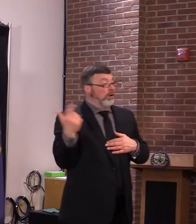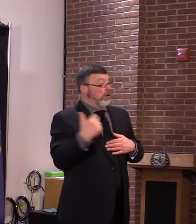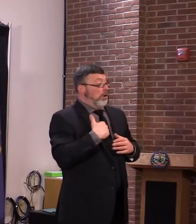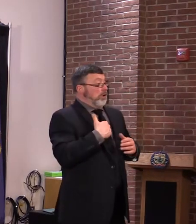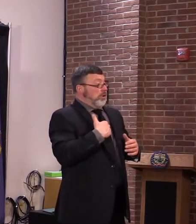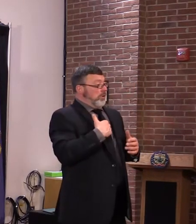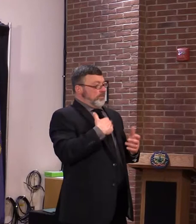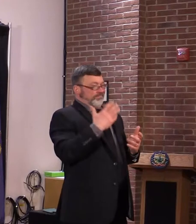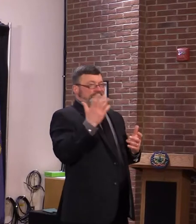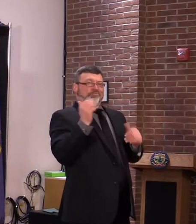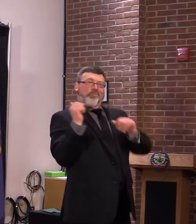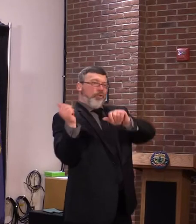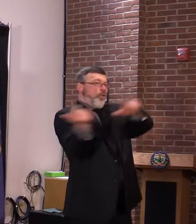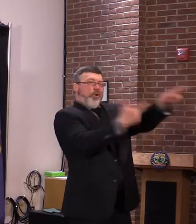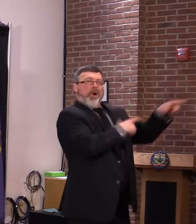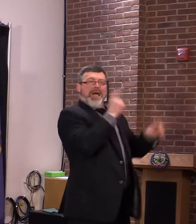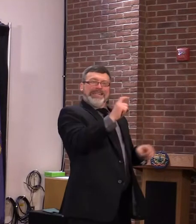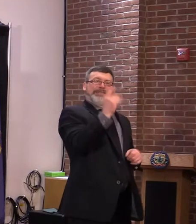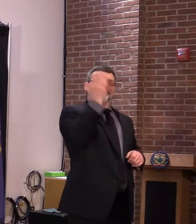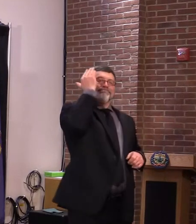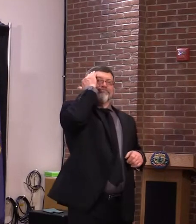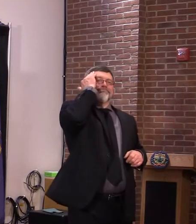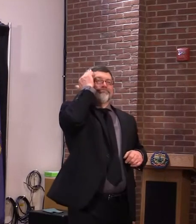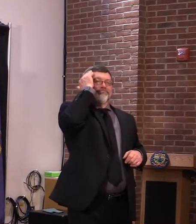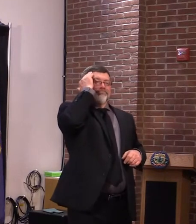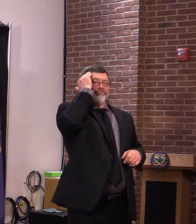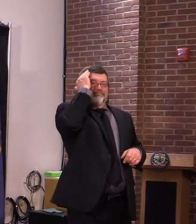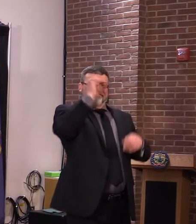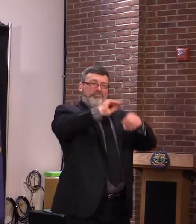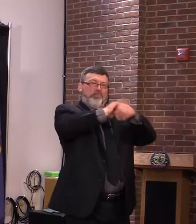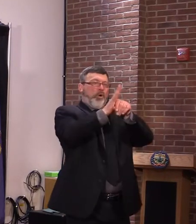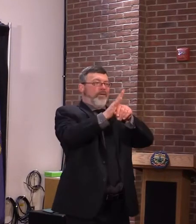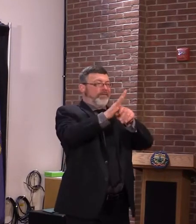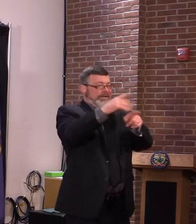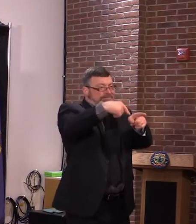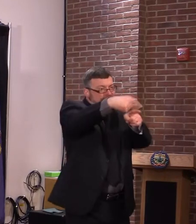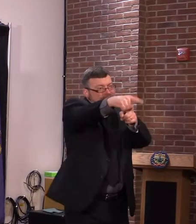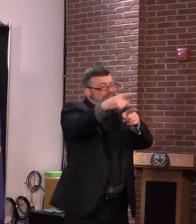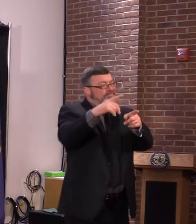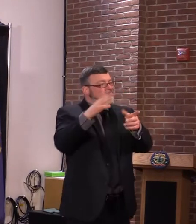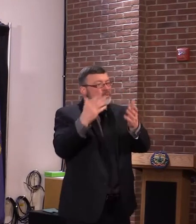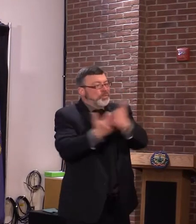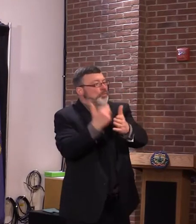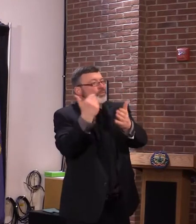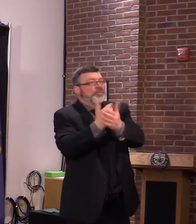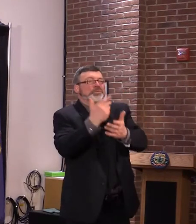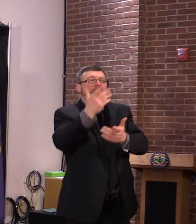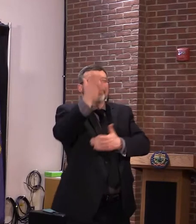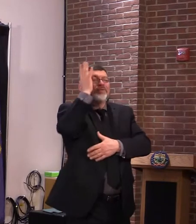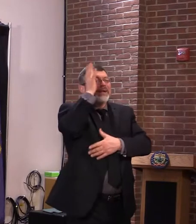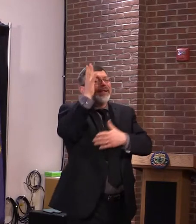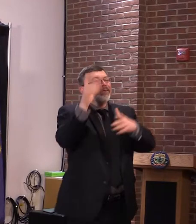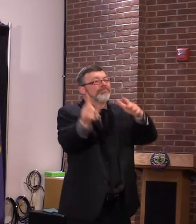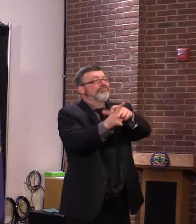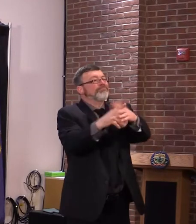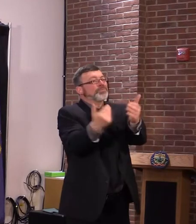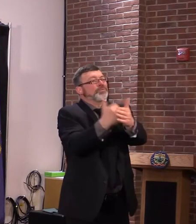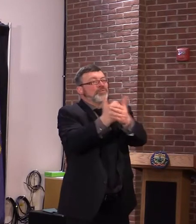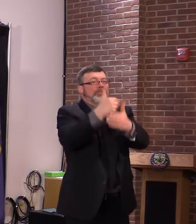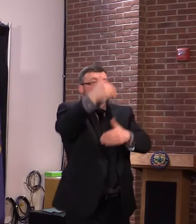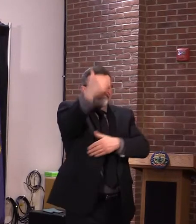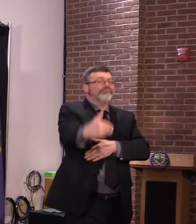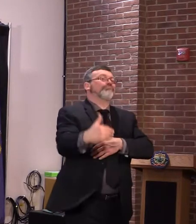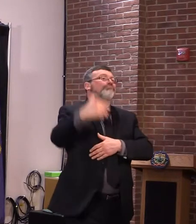aware and prepared. There's going to be other variants. That's the nature of the beast and something that we've seen, and they'll be in